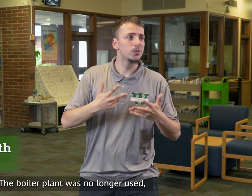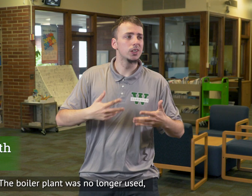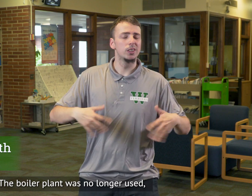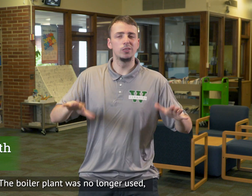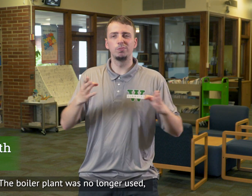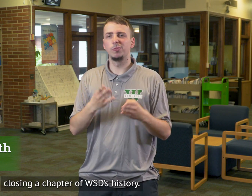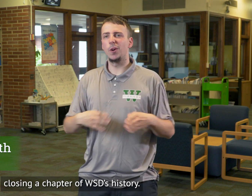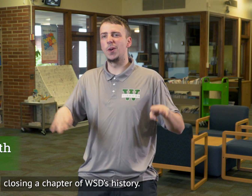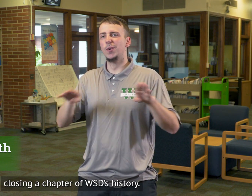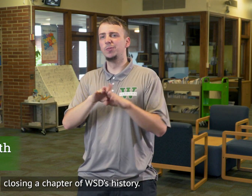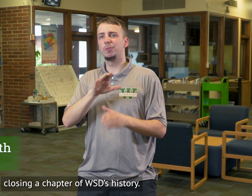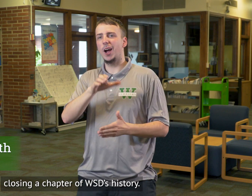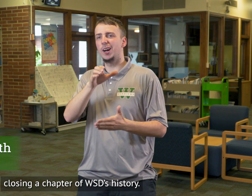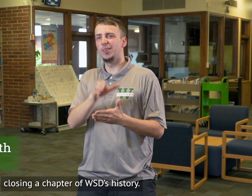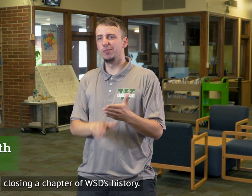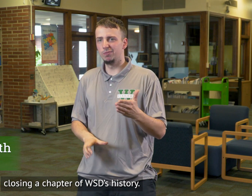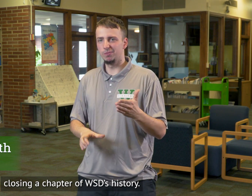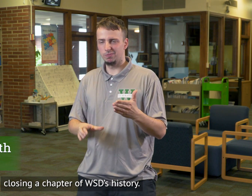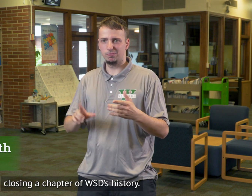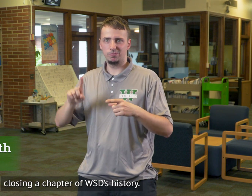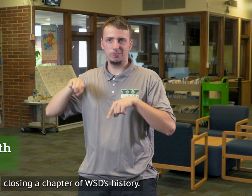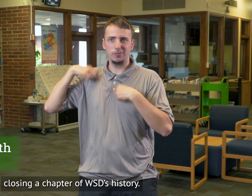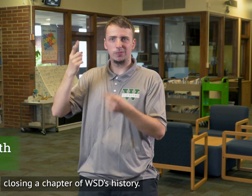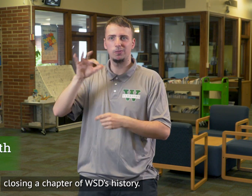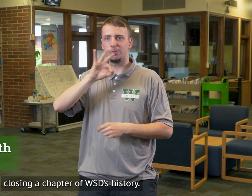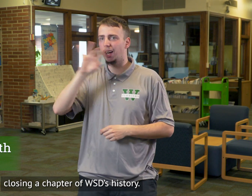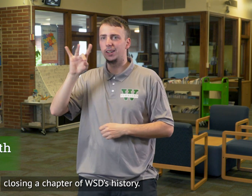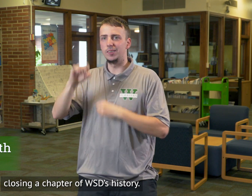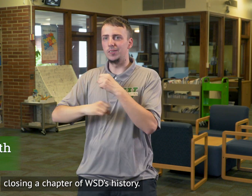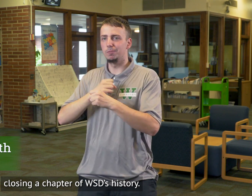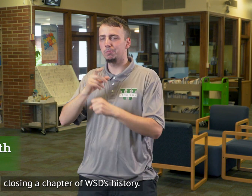used, closing a chapter of WSD's history.